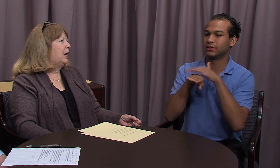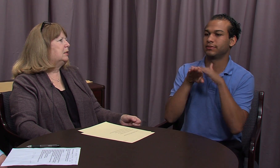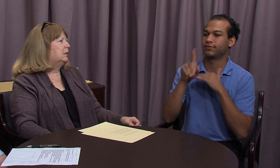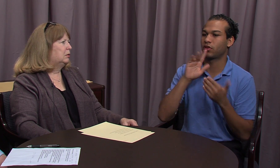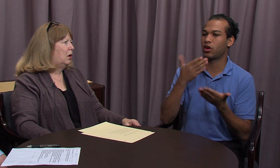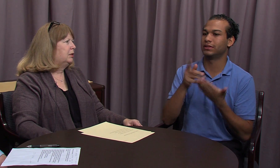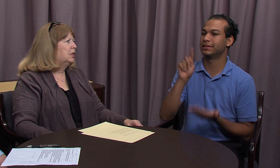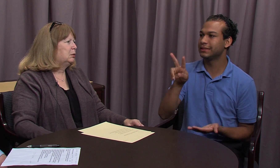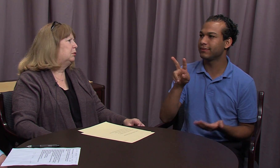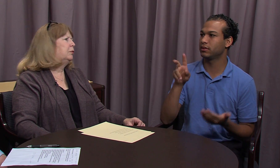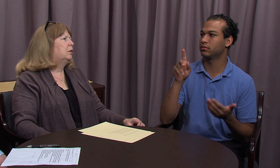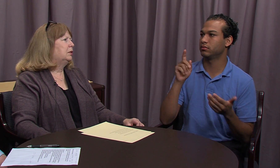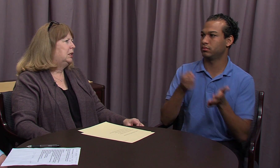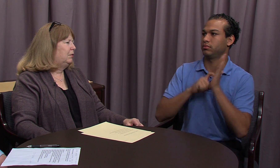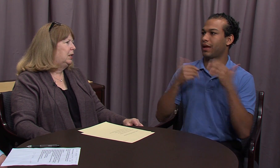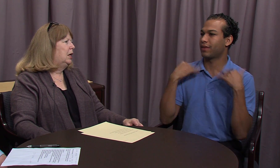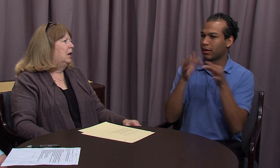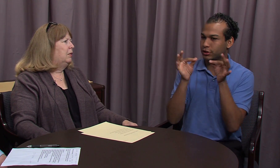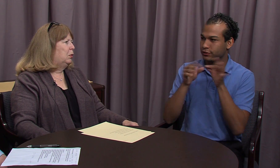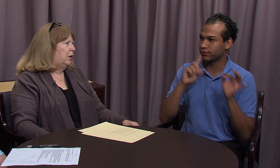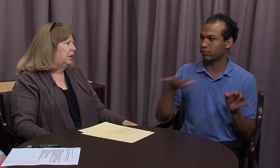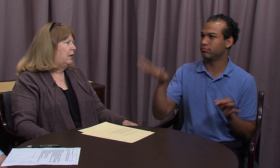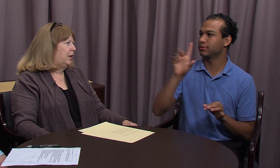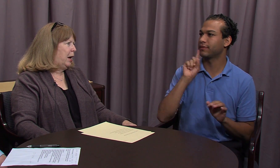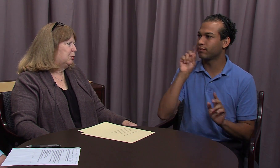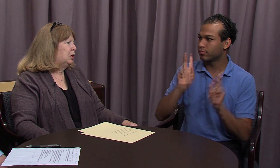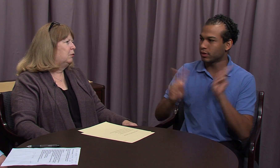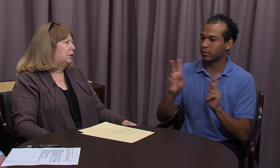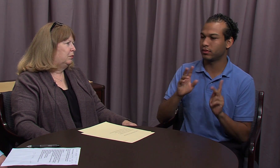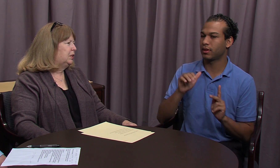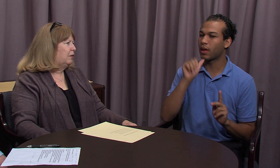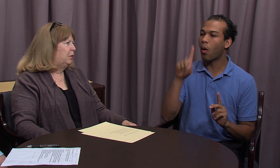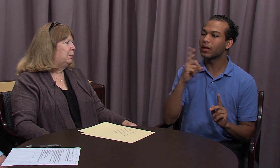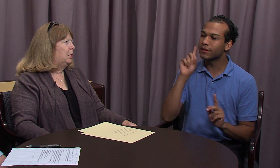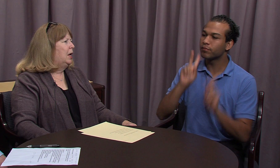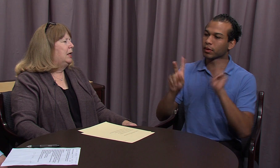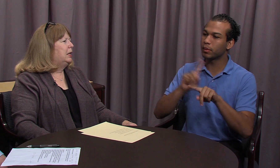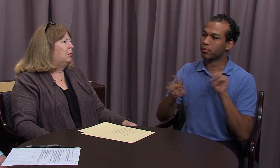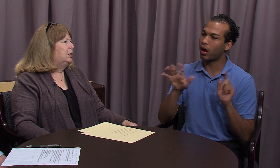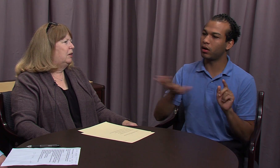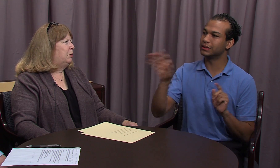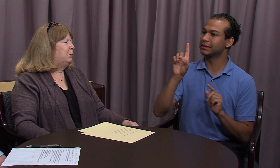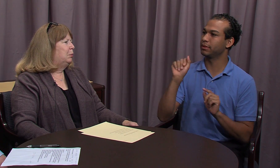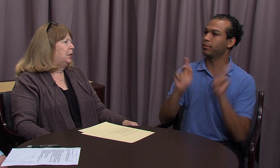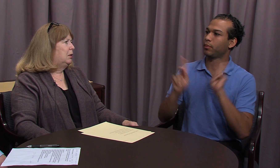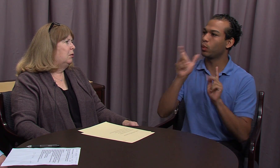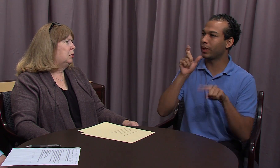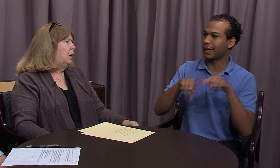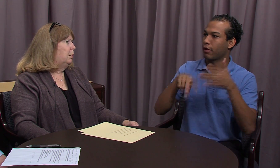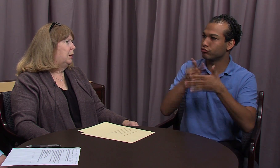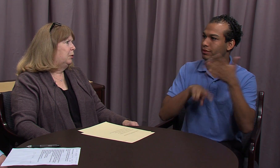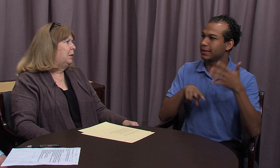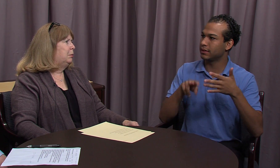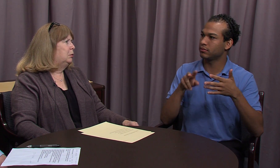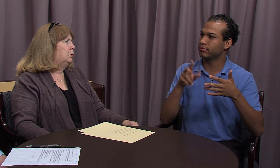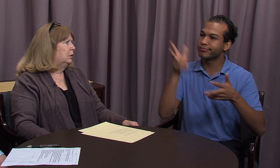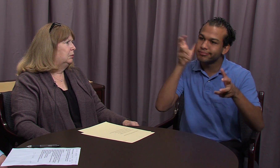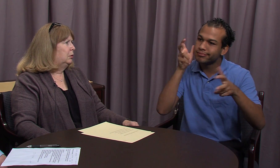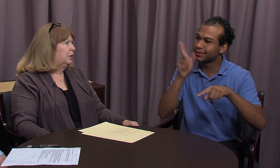passed, and it was all accessible for all TV. They required to have captioning for deaf people. Not only deaf people, but it also helped other people who were learning to